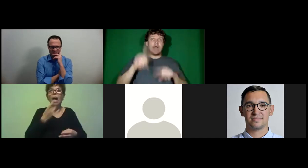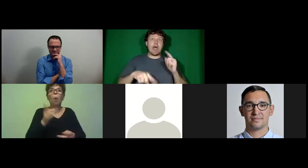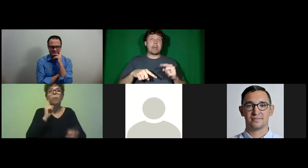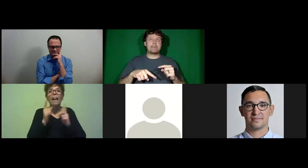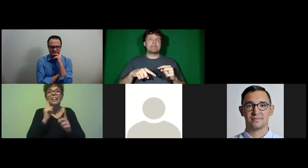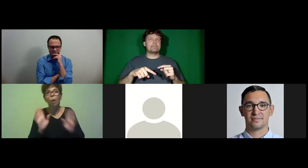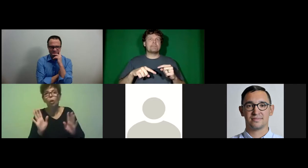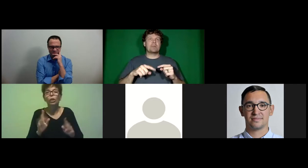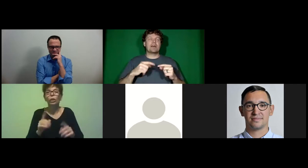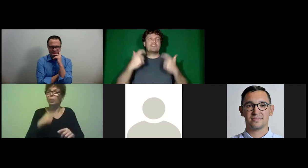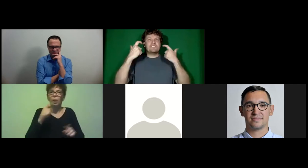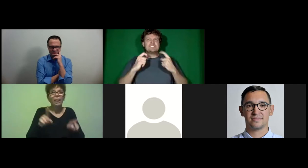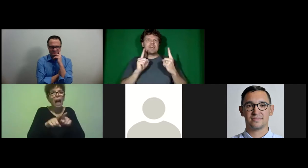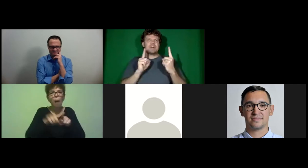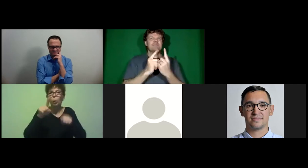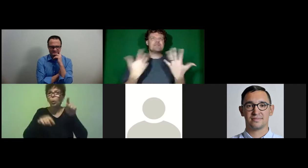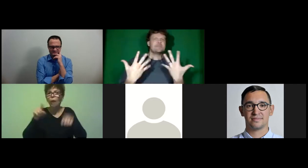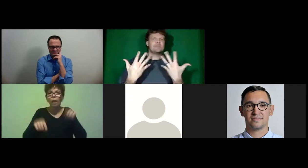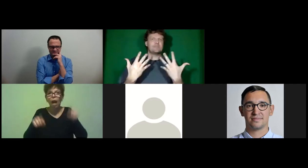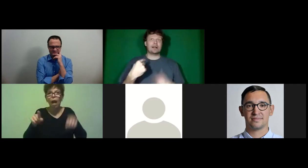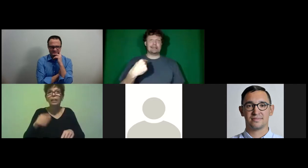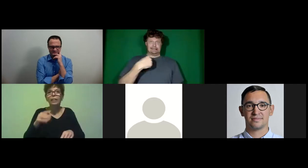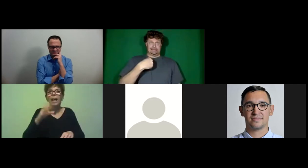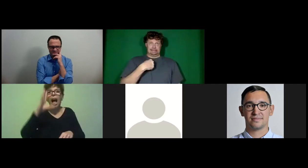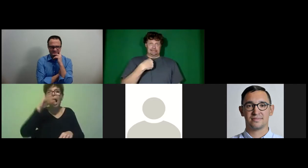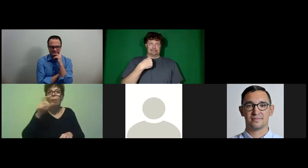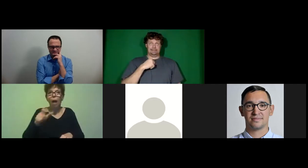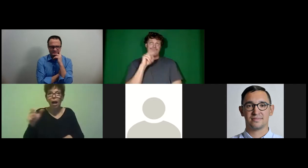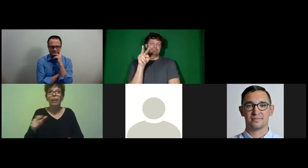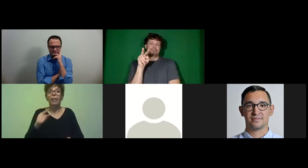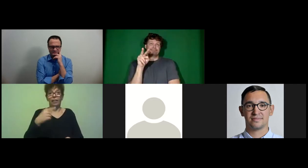frustrated. But sometimes,